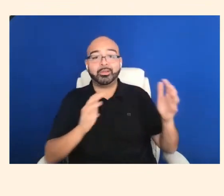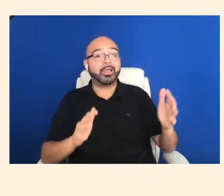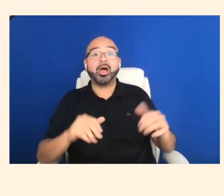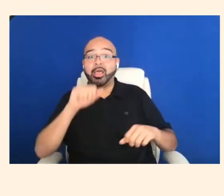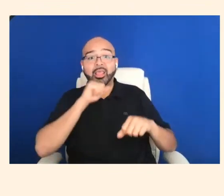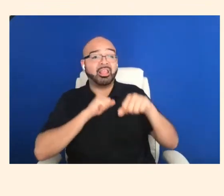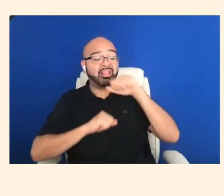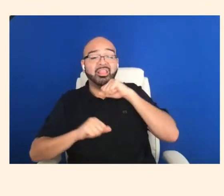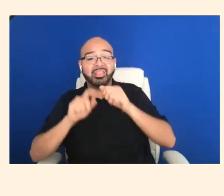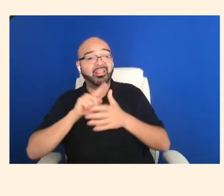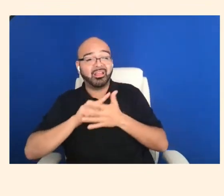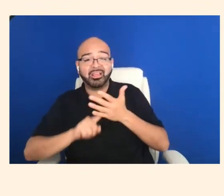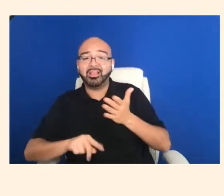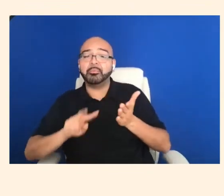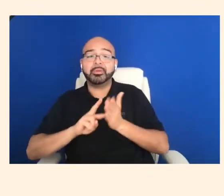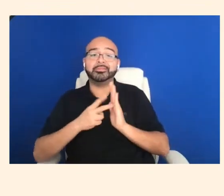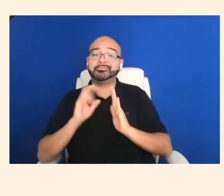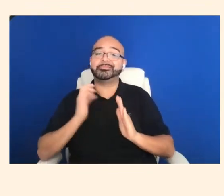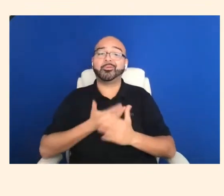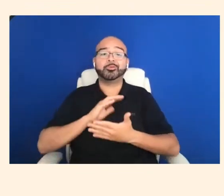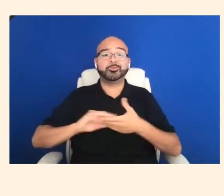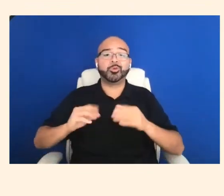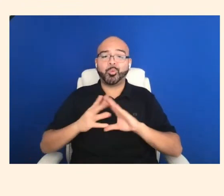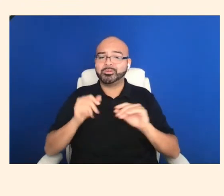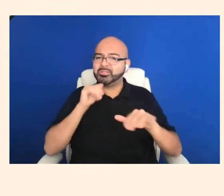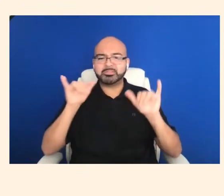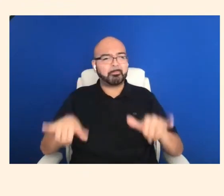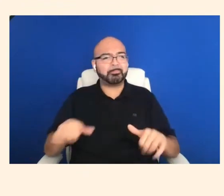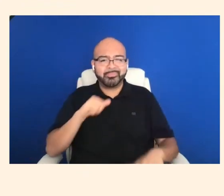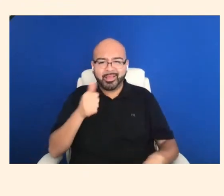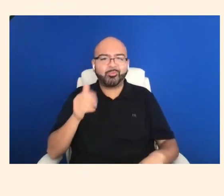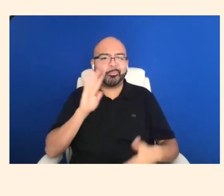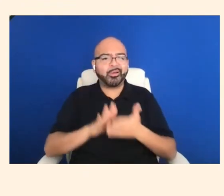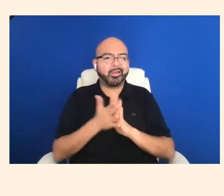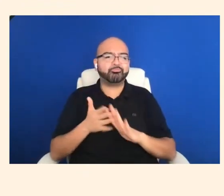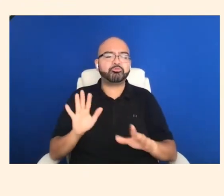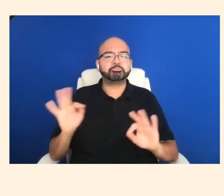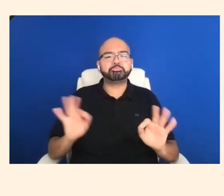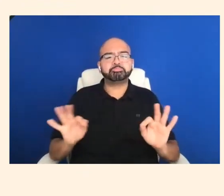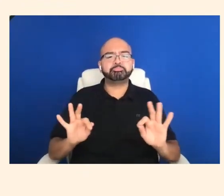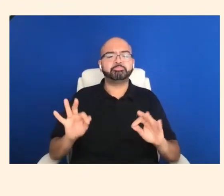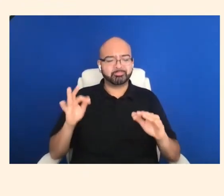have the testimonies that we have today. Mm.